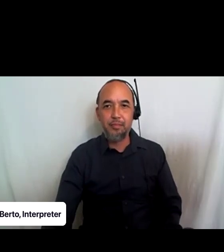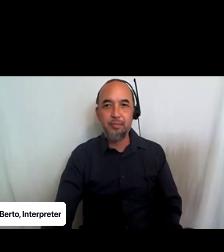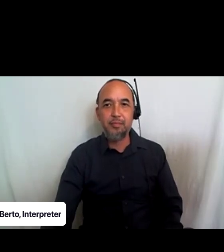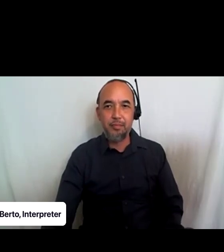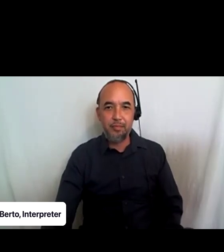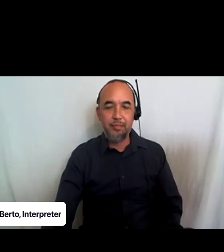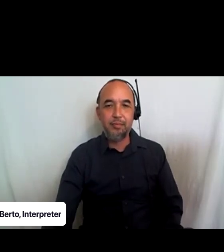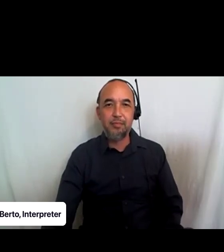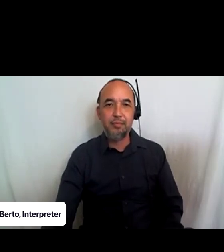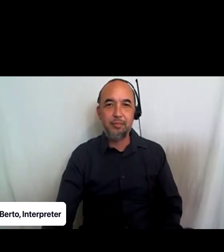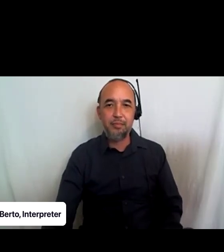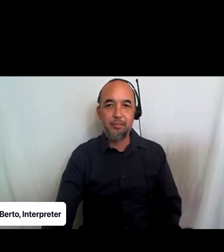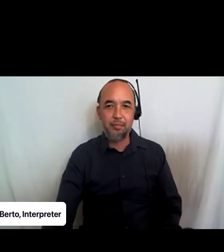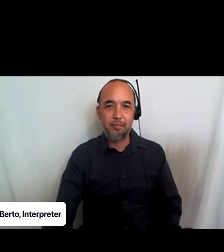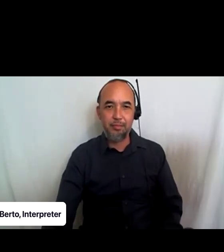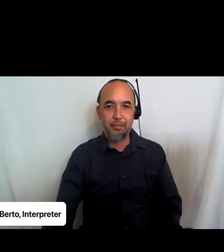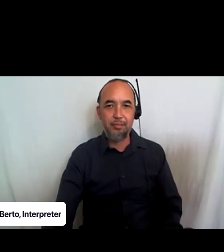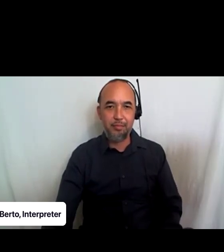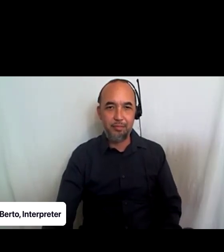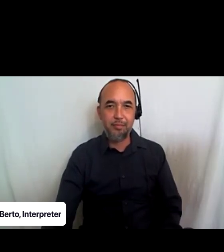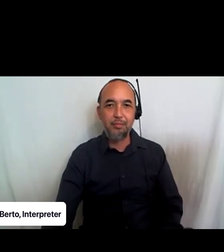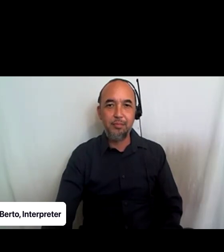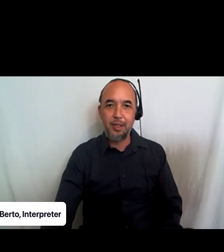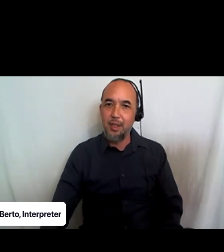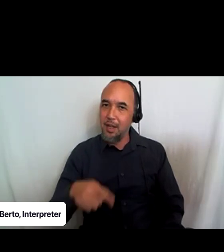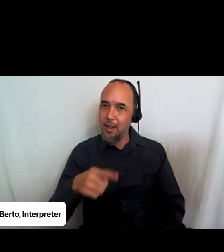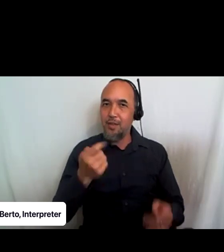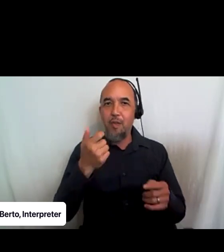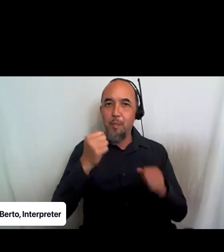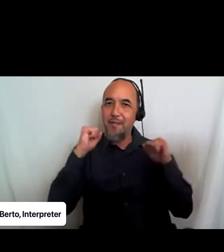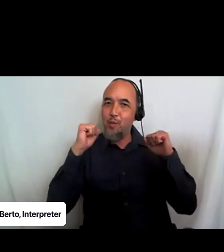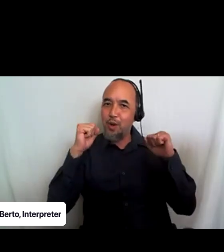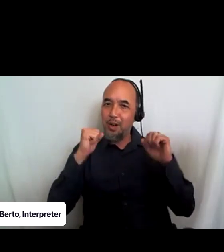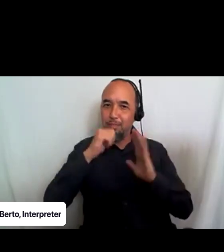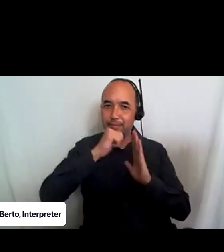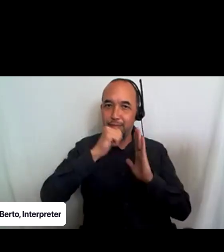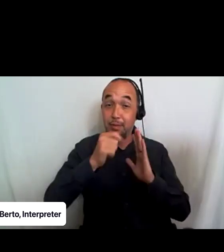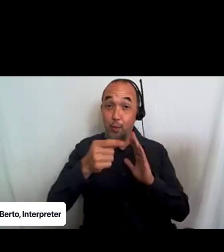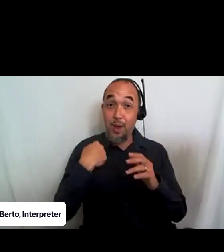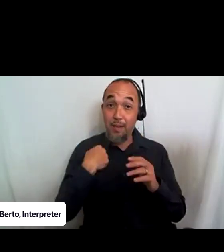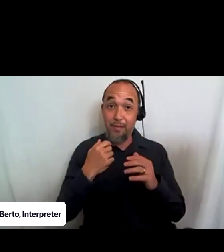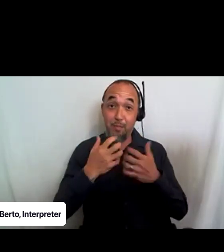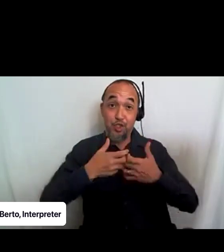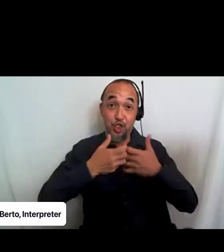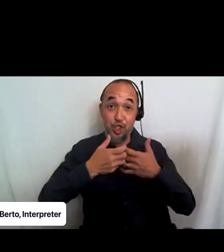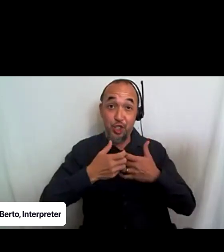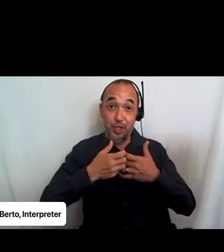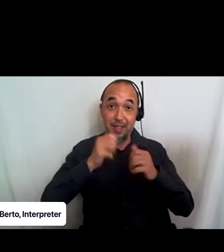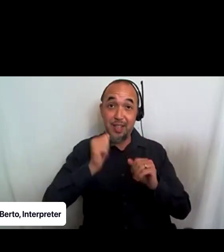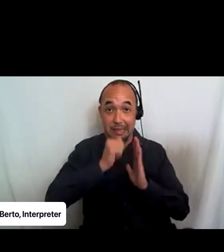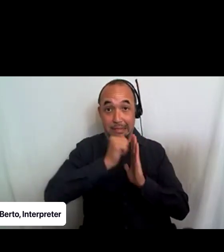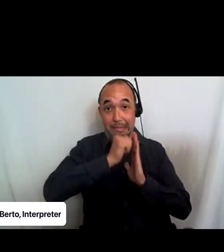Almost there. This is a workout. For those who have the machine that grates your cheese for you, good